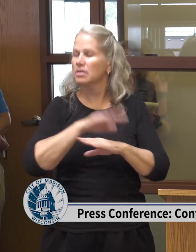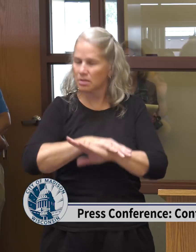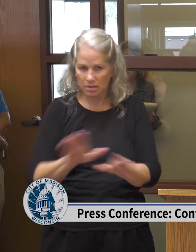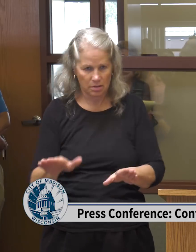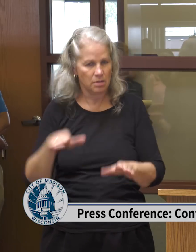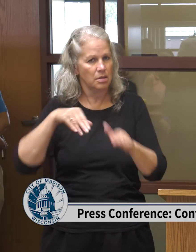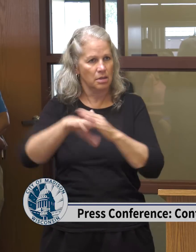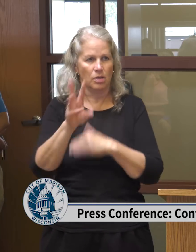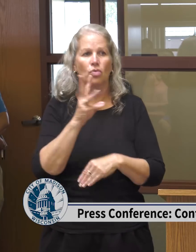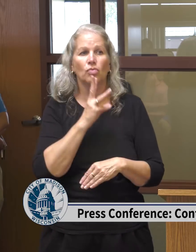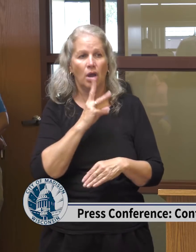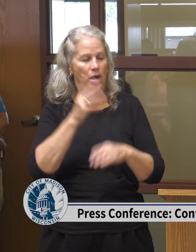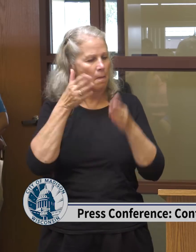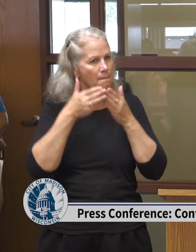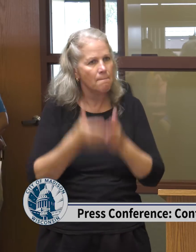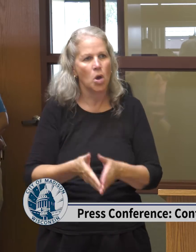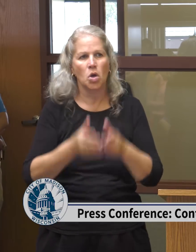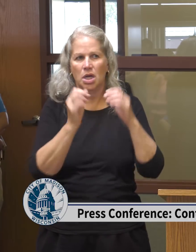boat?